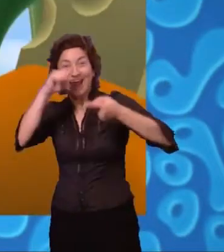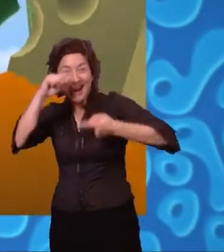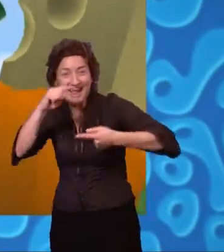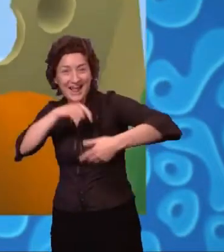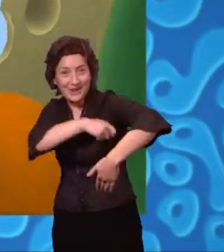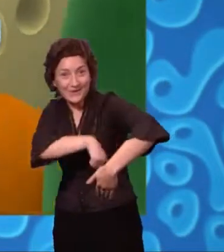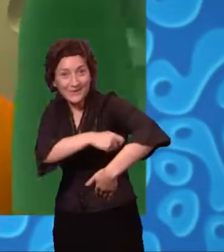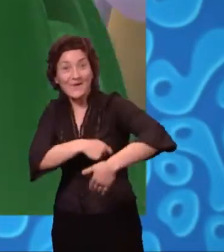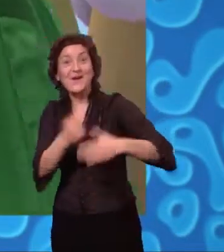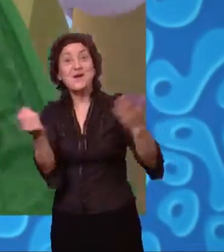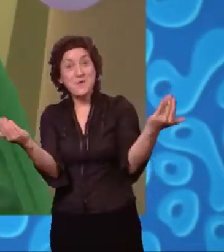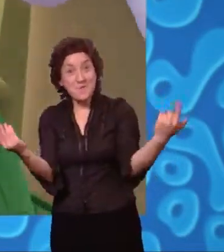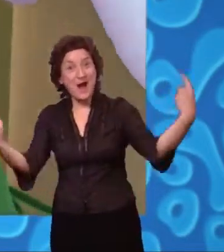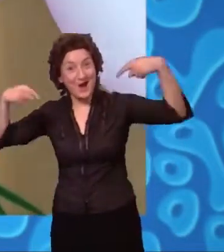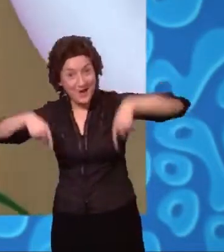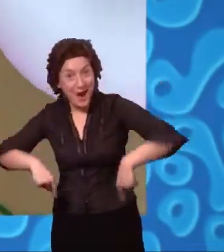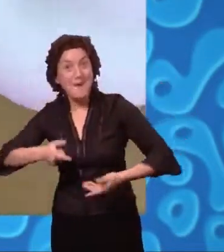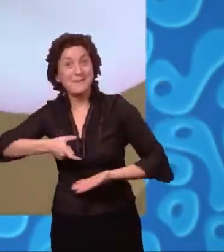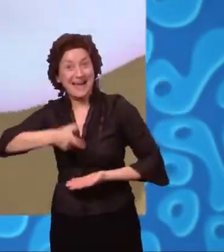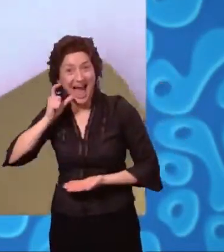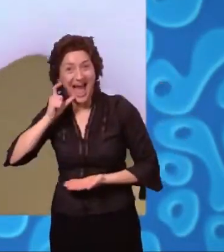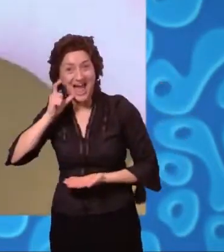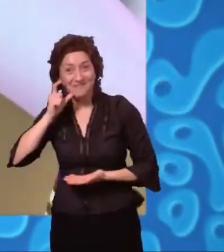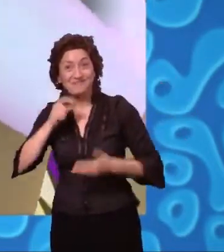welcome to our cafe.